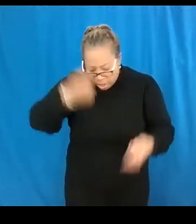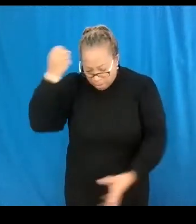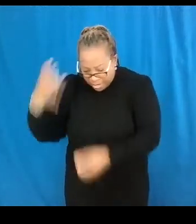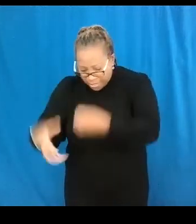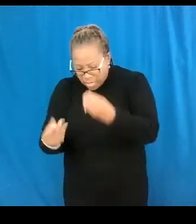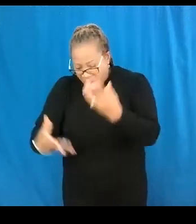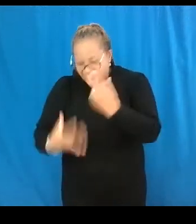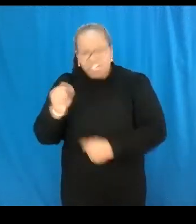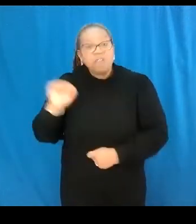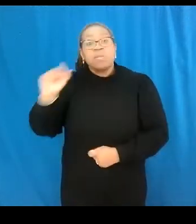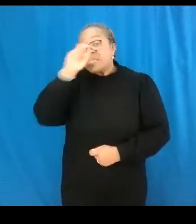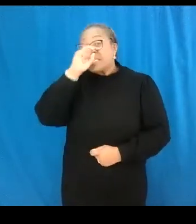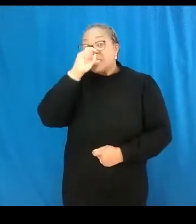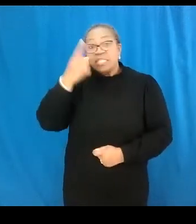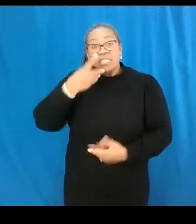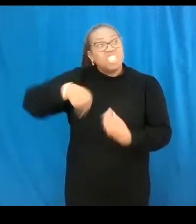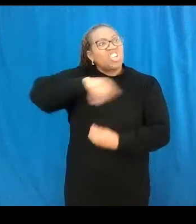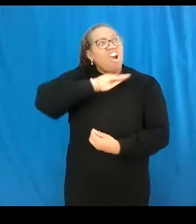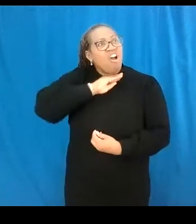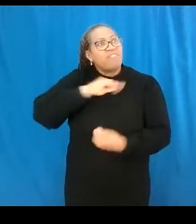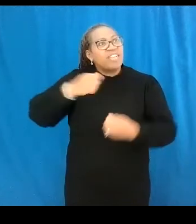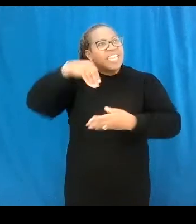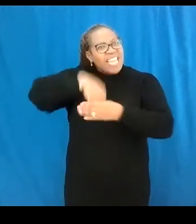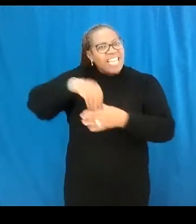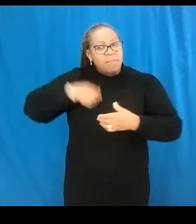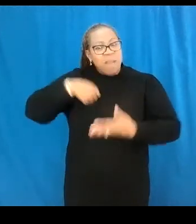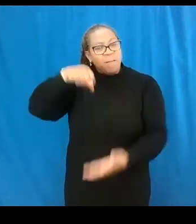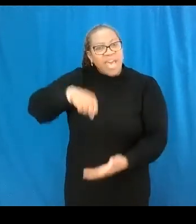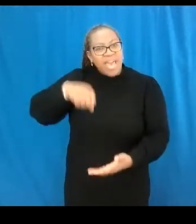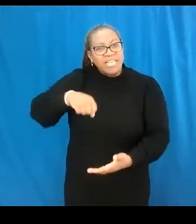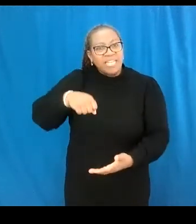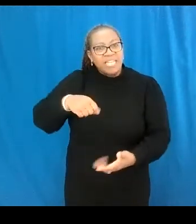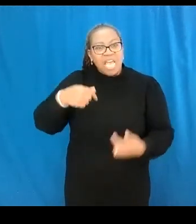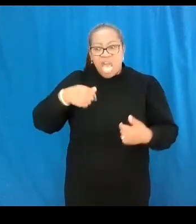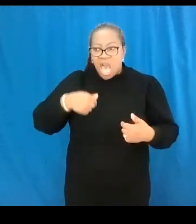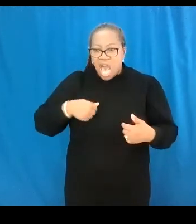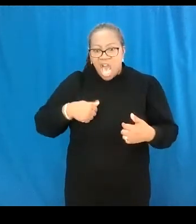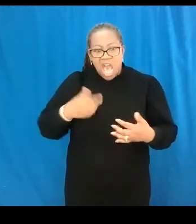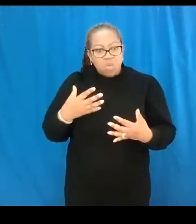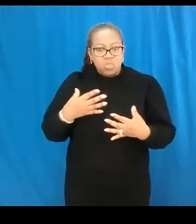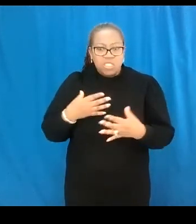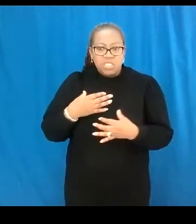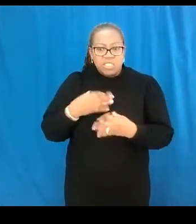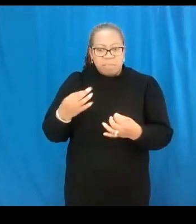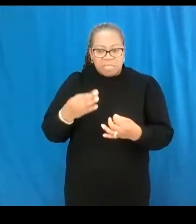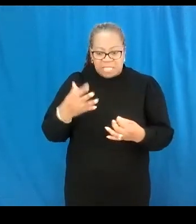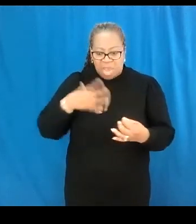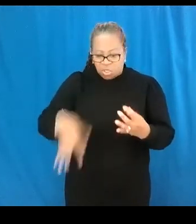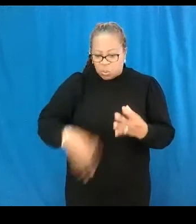scarf in my bag. And I was so tempted to throw her scarf out the